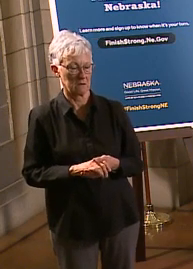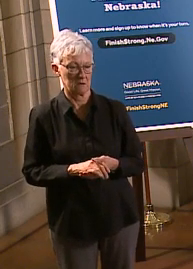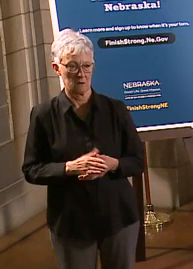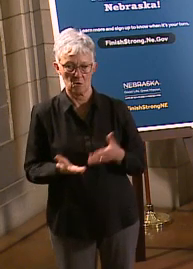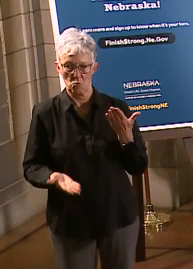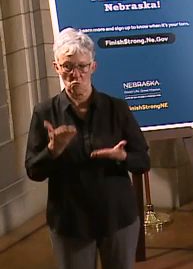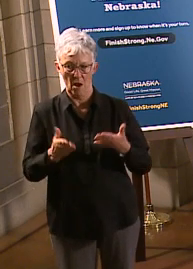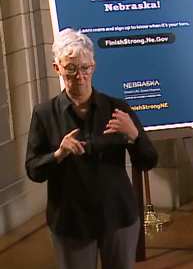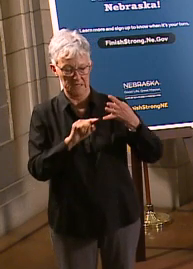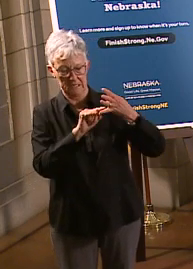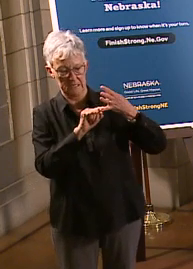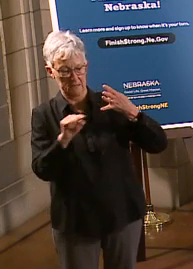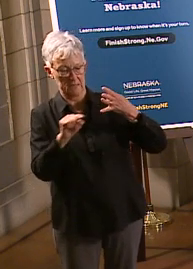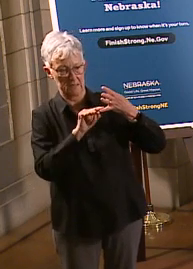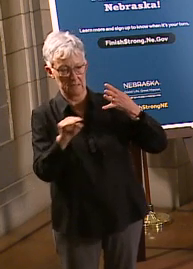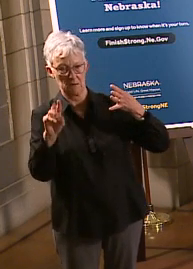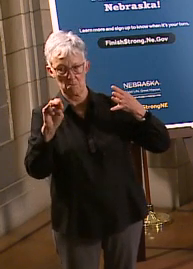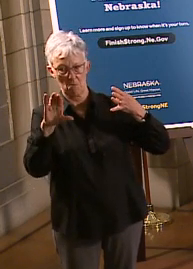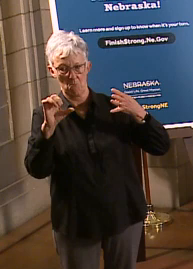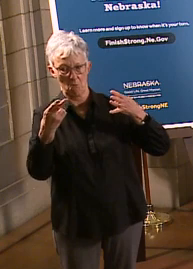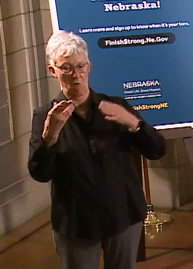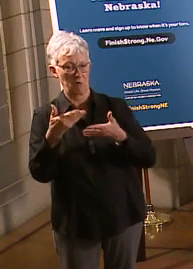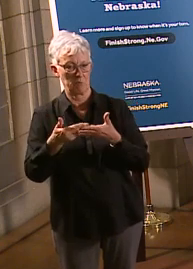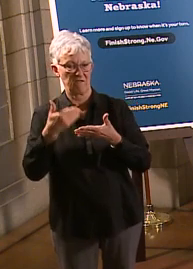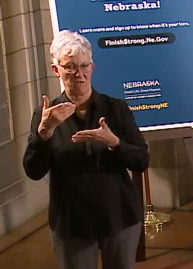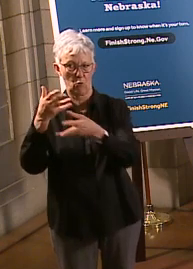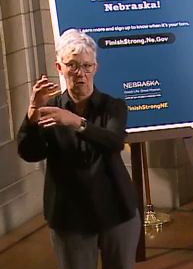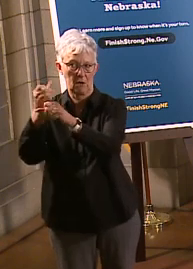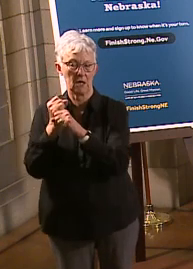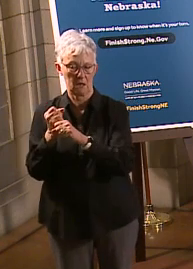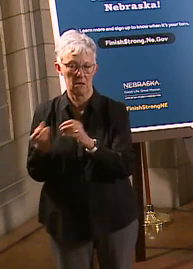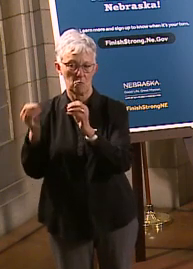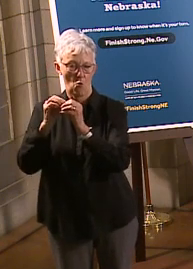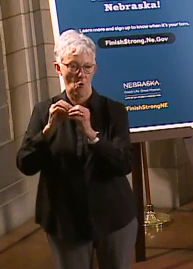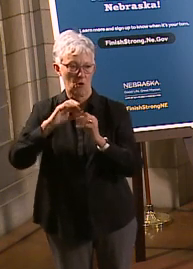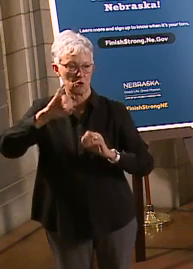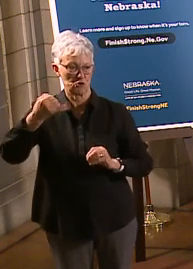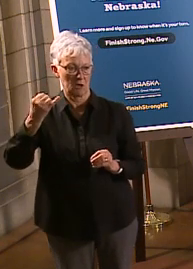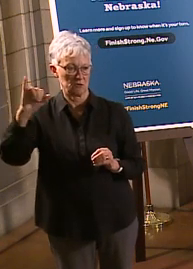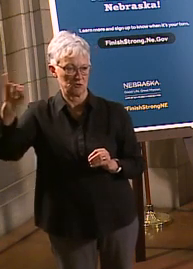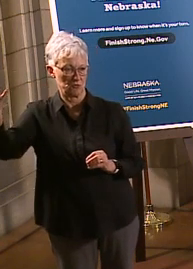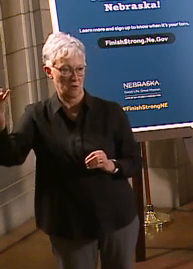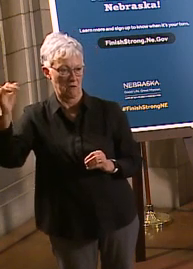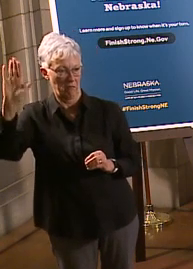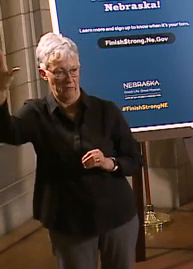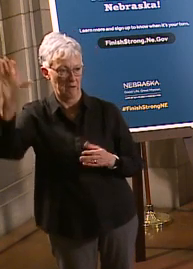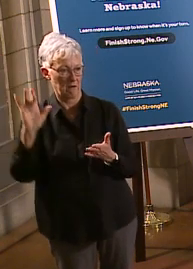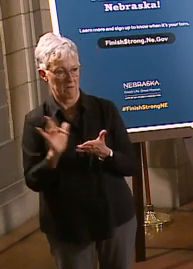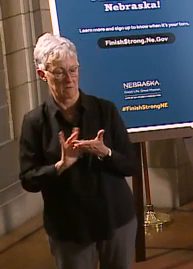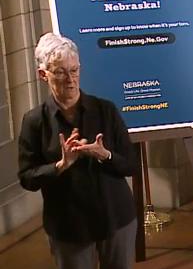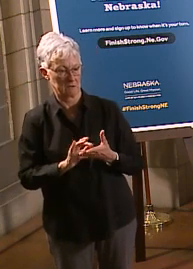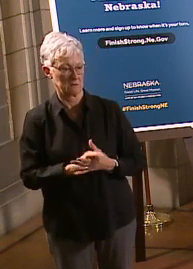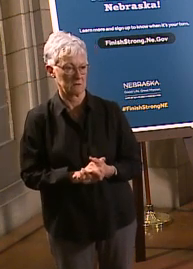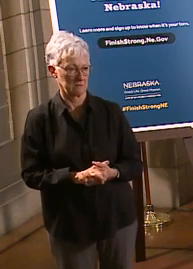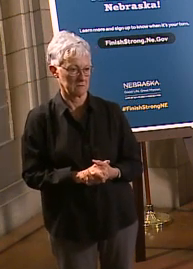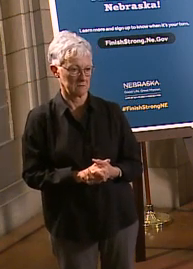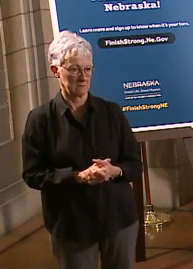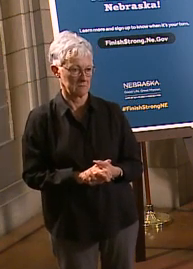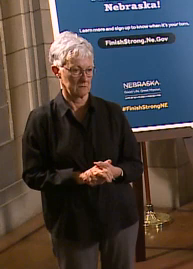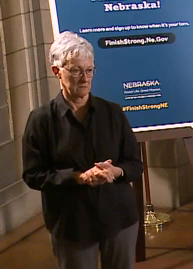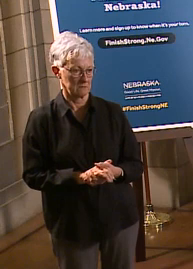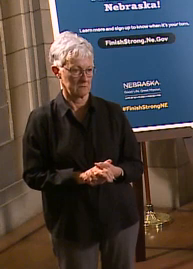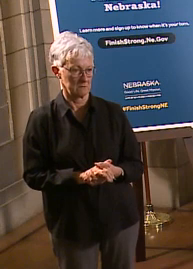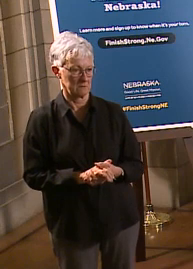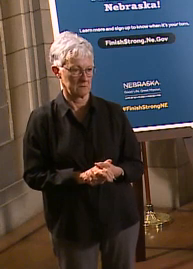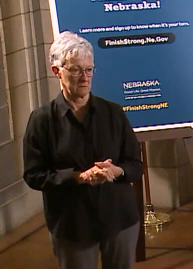we start to see some Johnson & Johnson. We may see a little bit of Johnson & Johnson next week, but again, a relatively small amount.